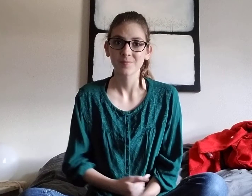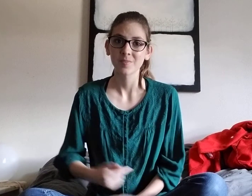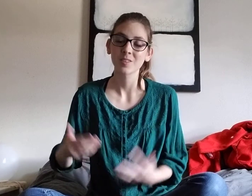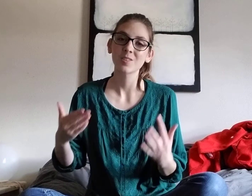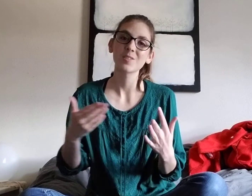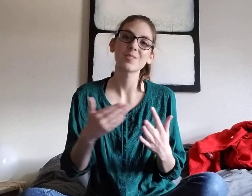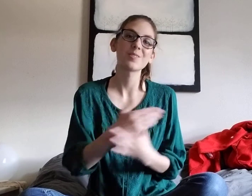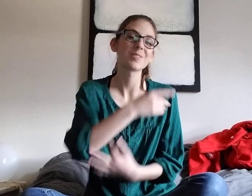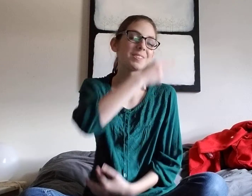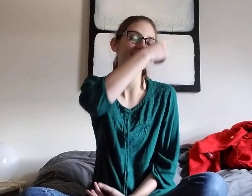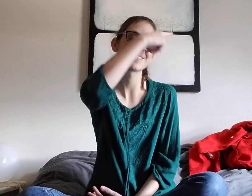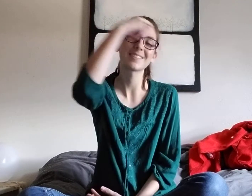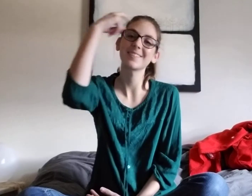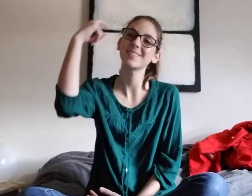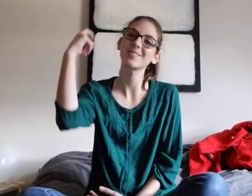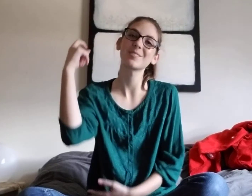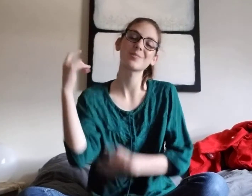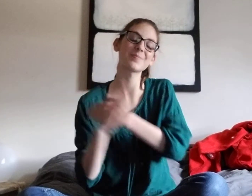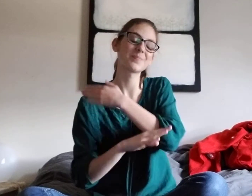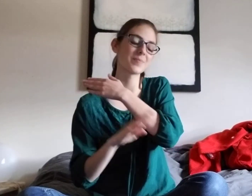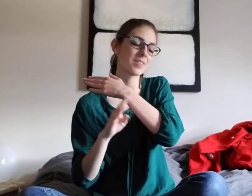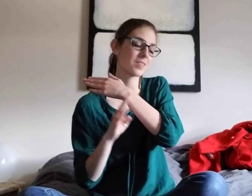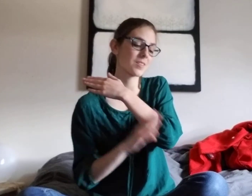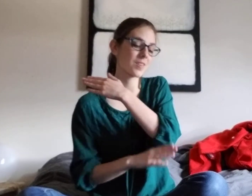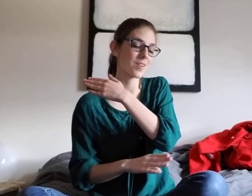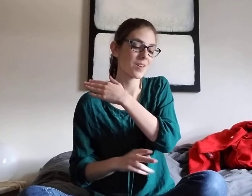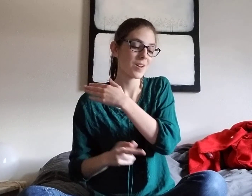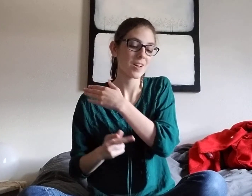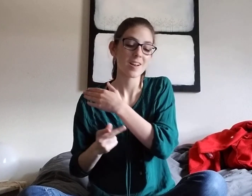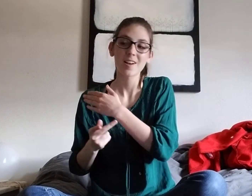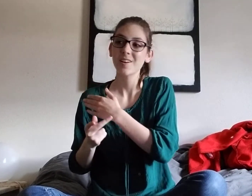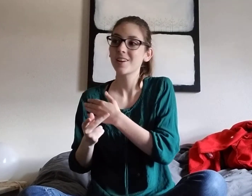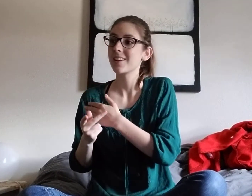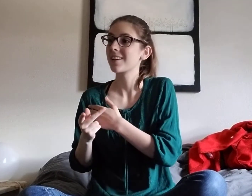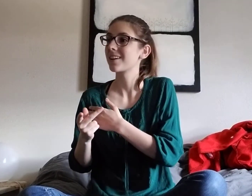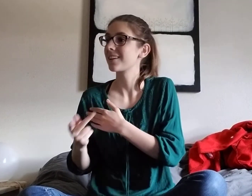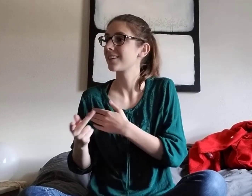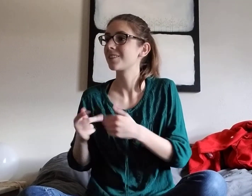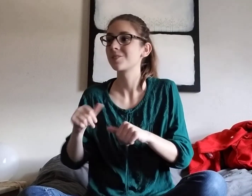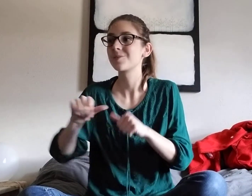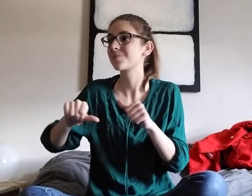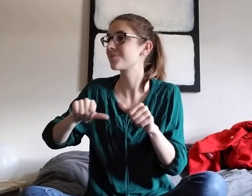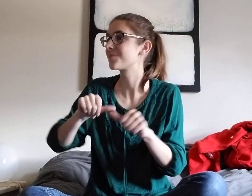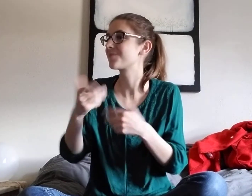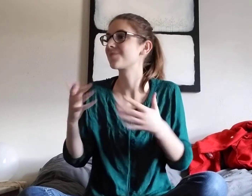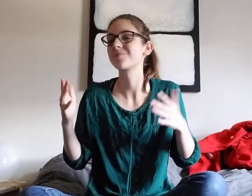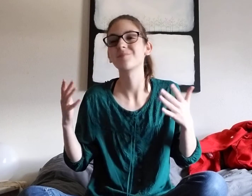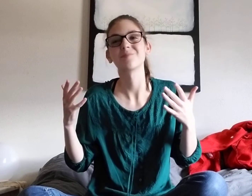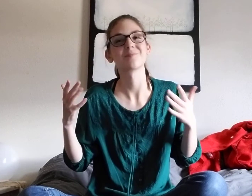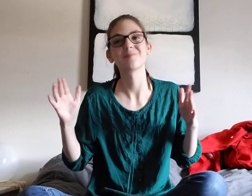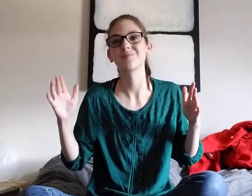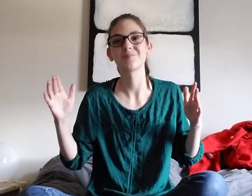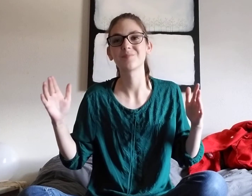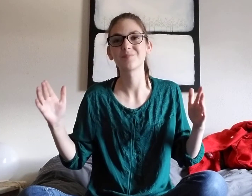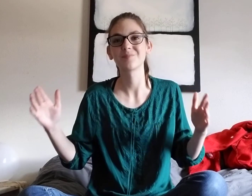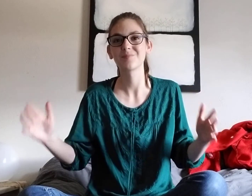Through the summer and the fall, we had each other, that was all.